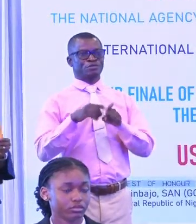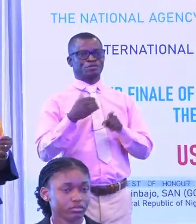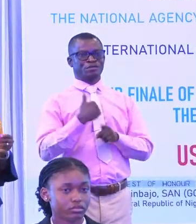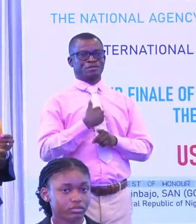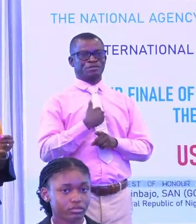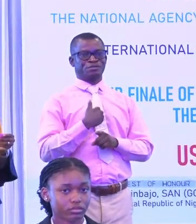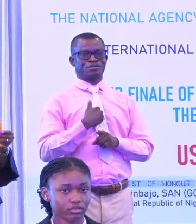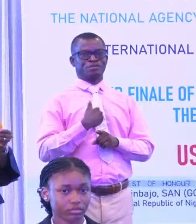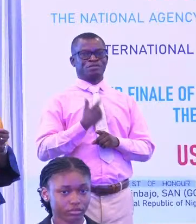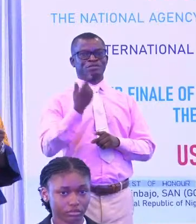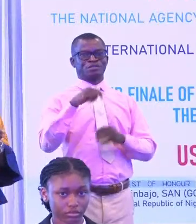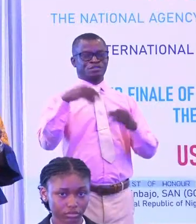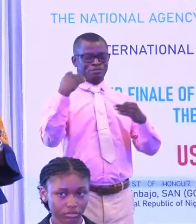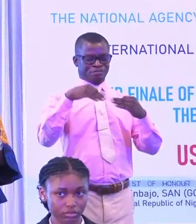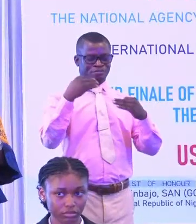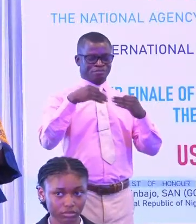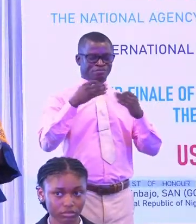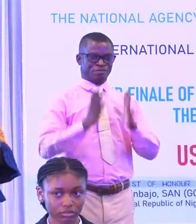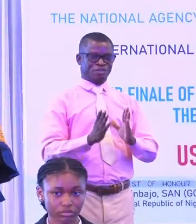the judges.